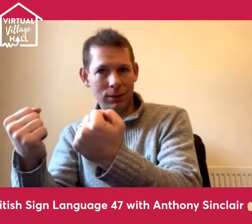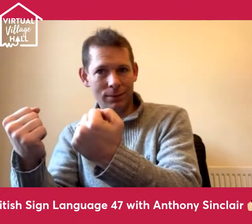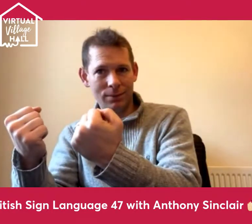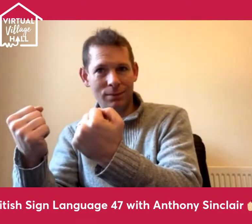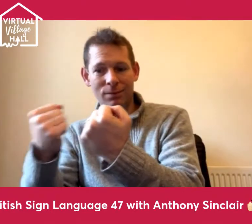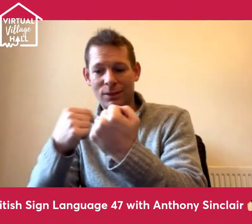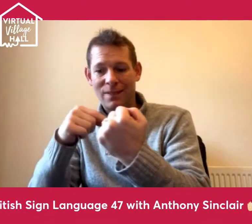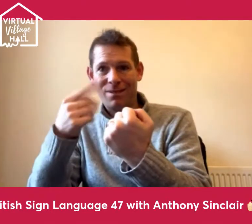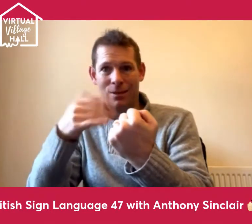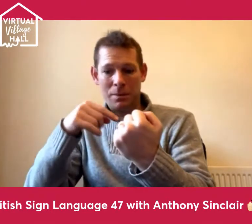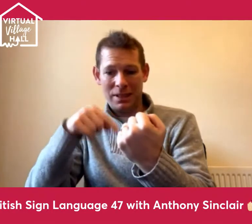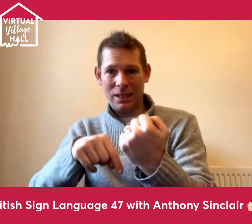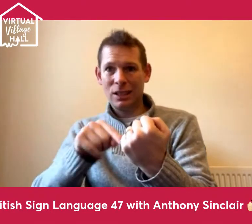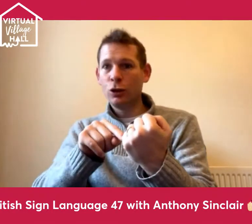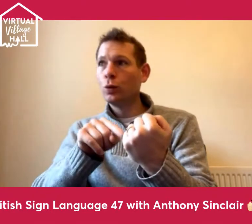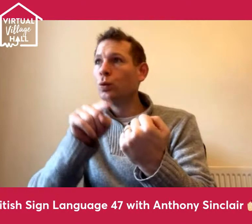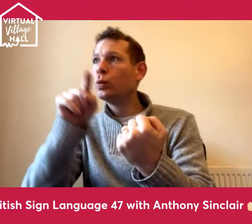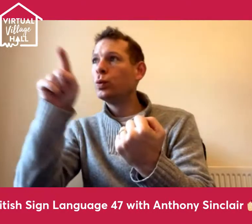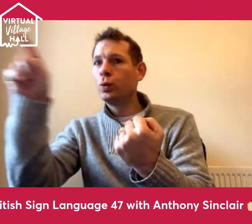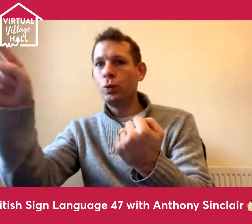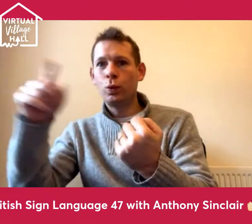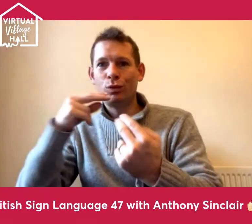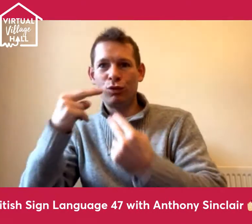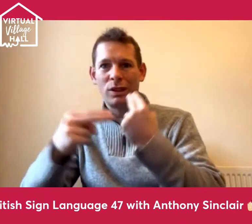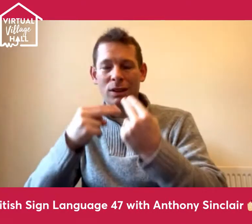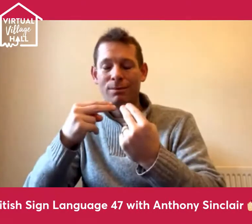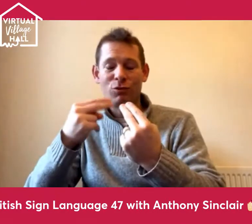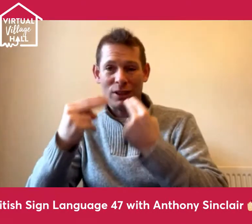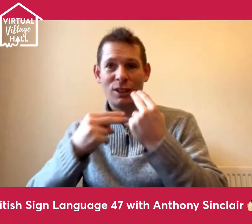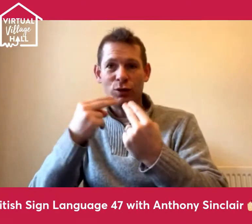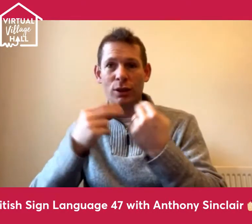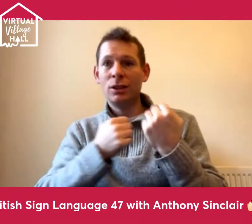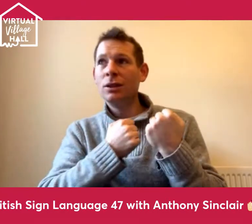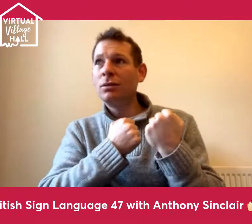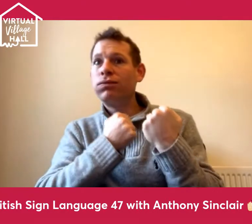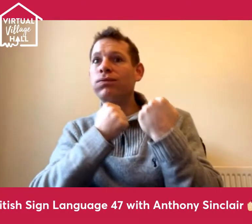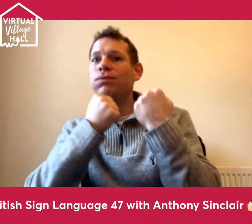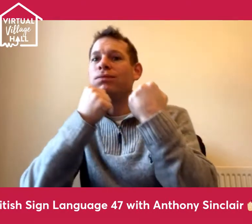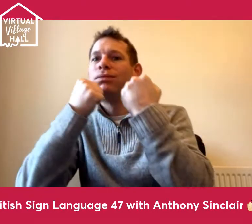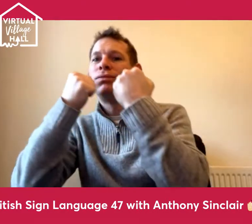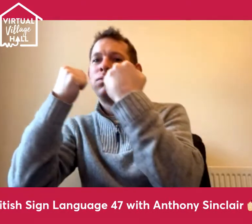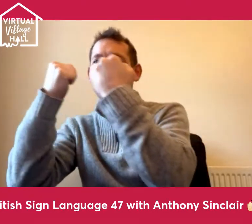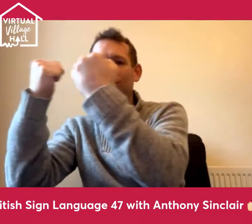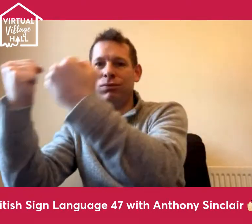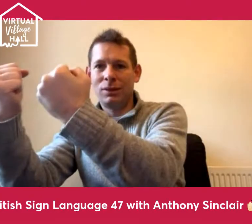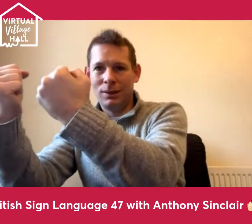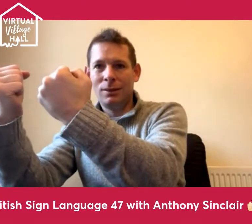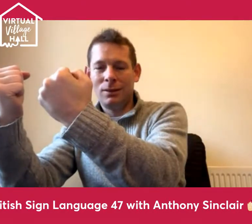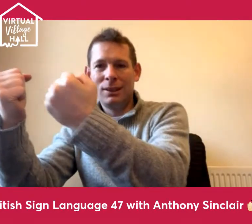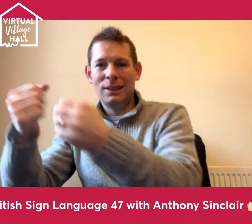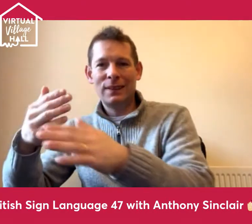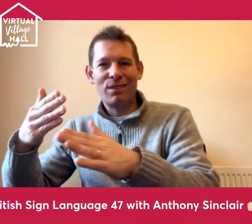See how I'm showing that I'm driving from here to there? So I'm driving from here to the